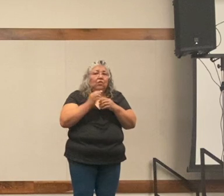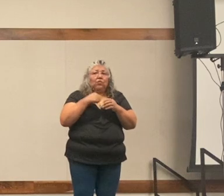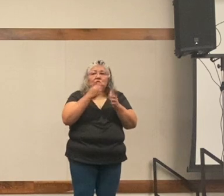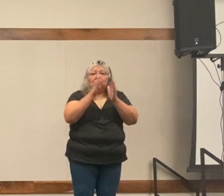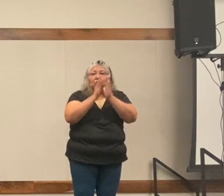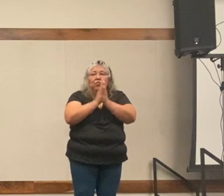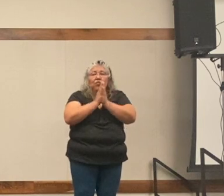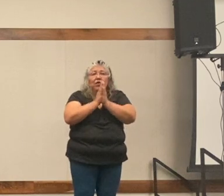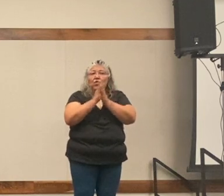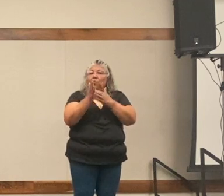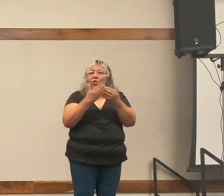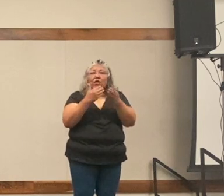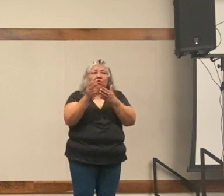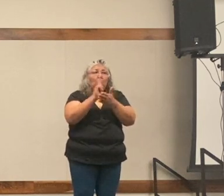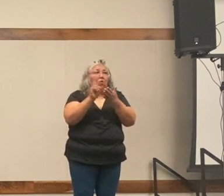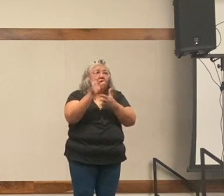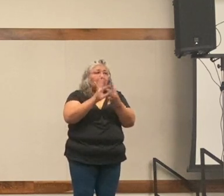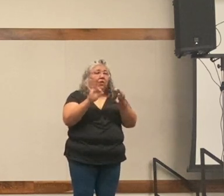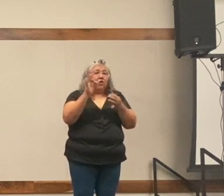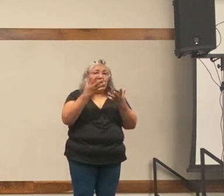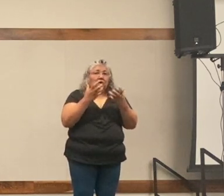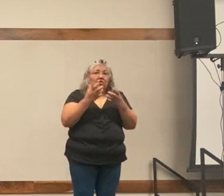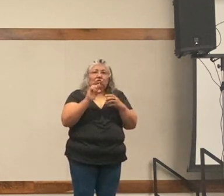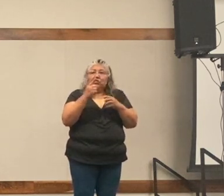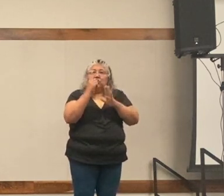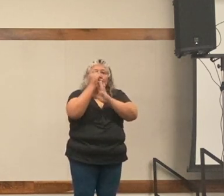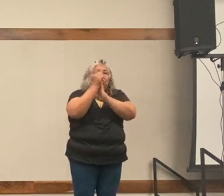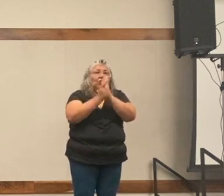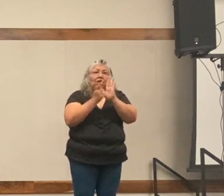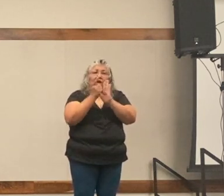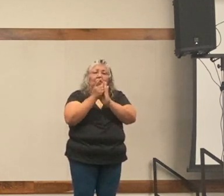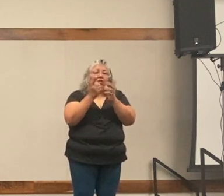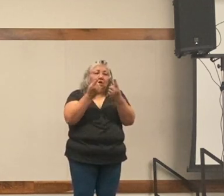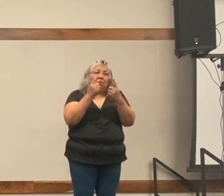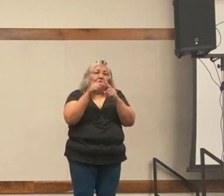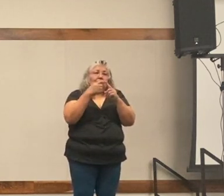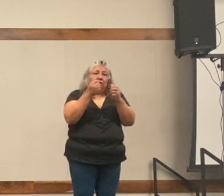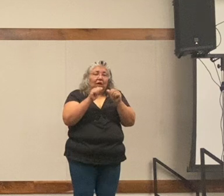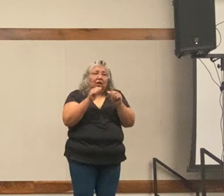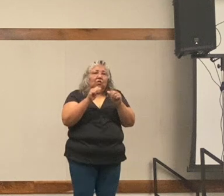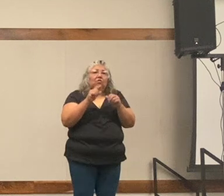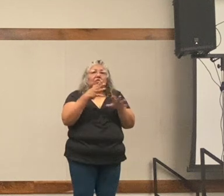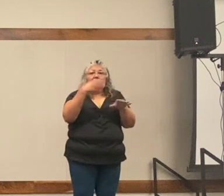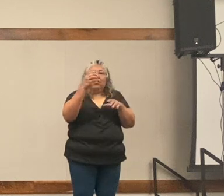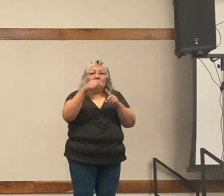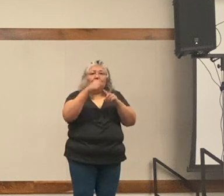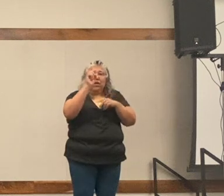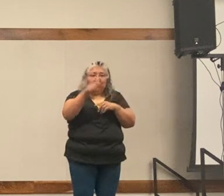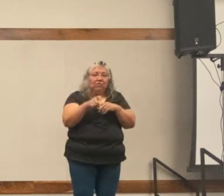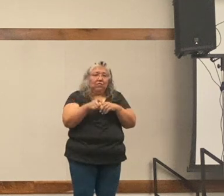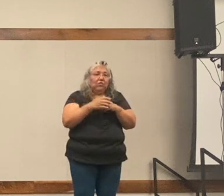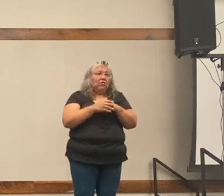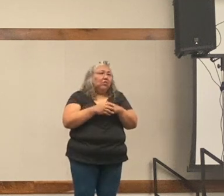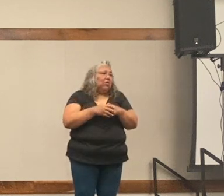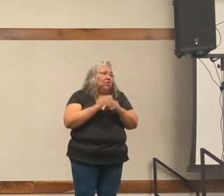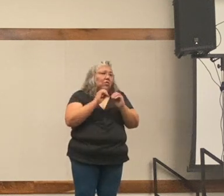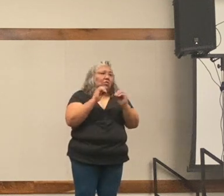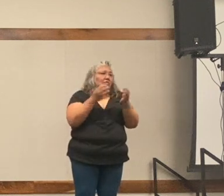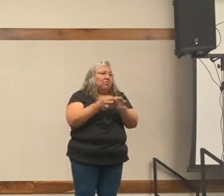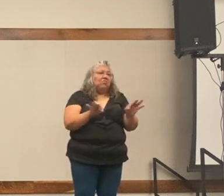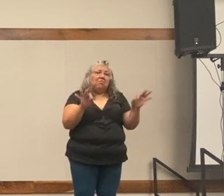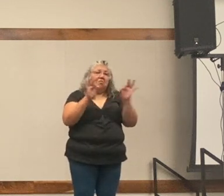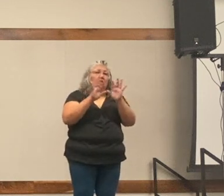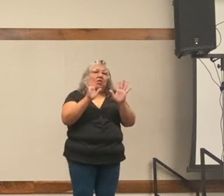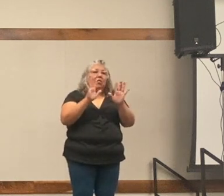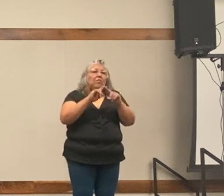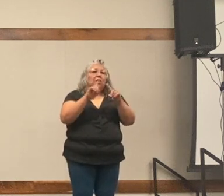pray whatever Holy Spirit wants. And it's just for an hour, so you can come when you can, and you can leave when you have to, no big deal. But when we